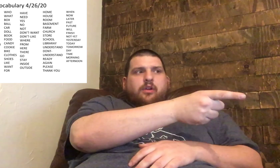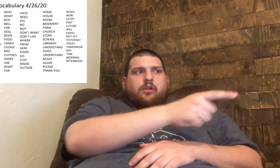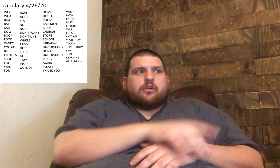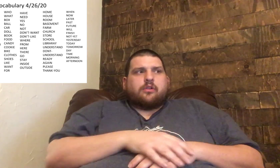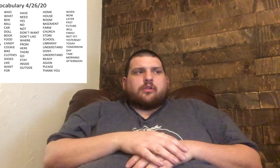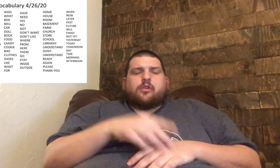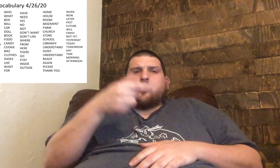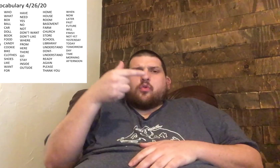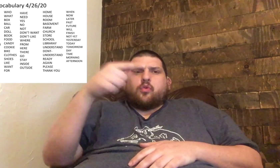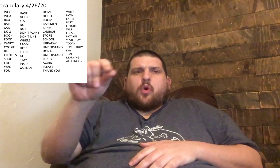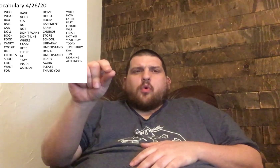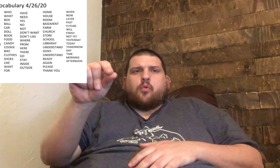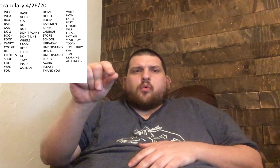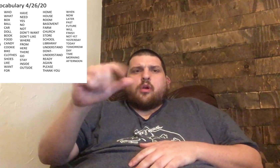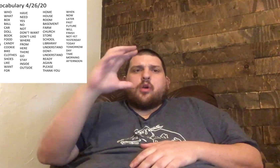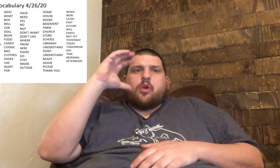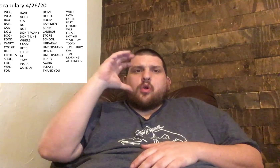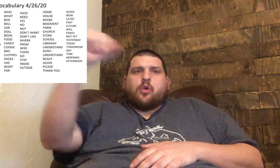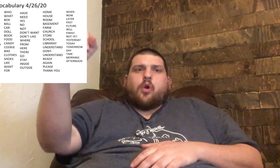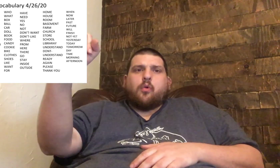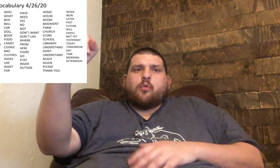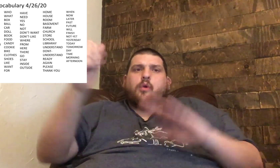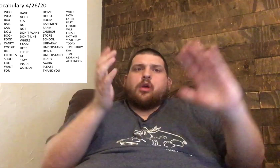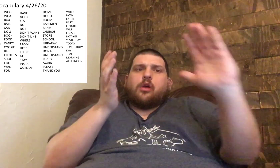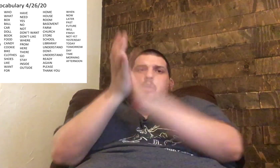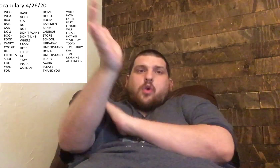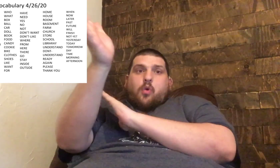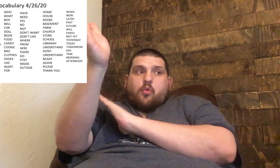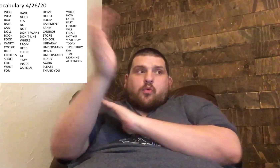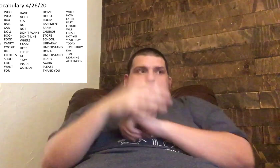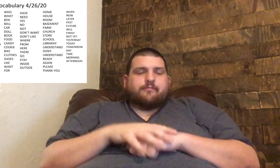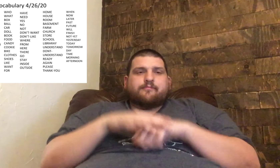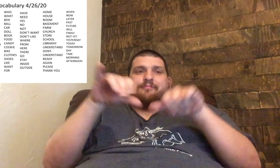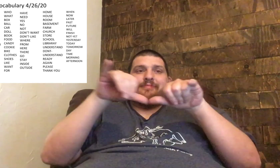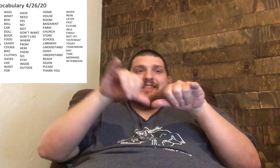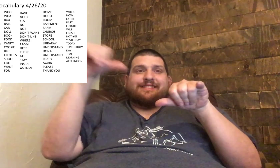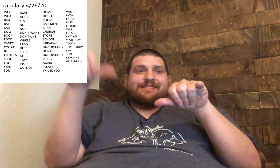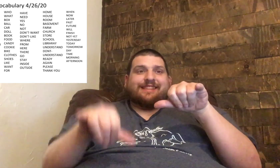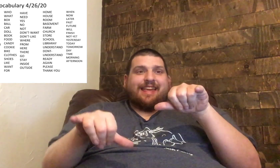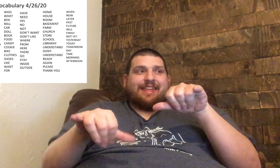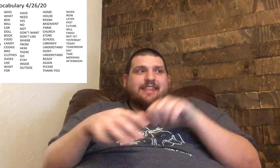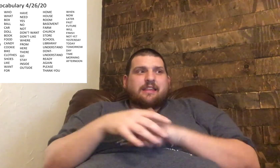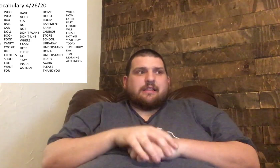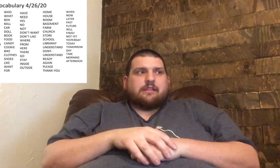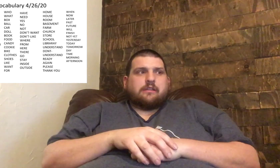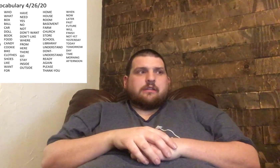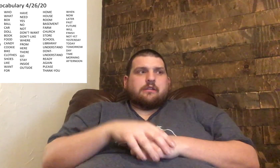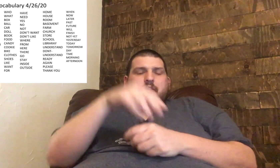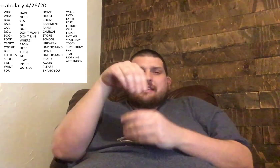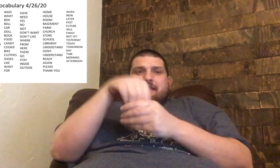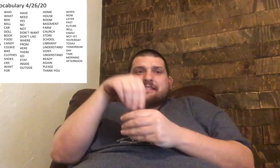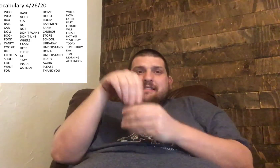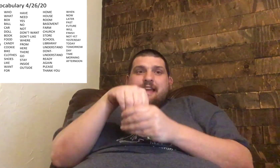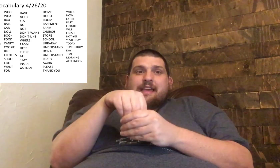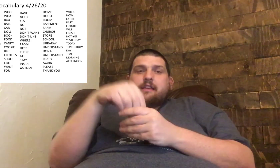there, go, go, or go, stay,